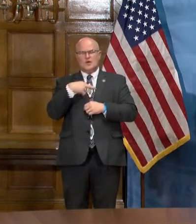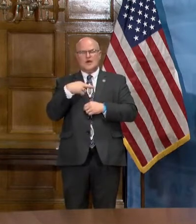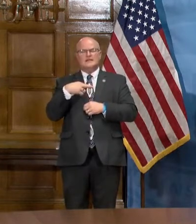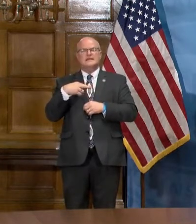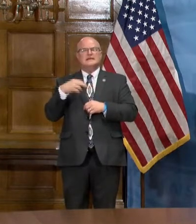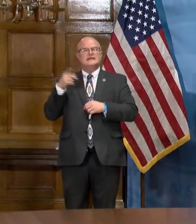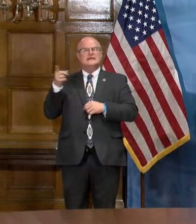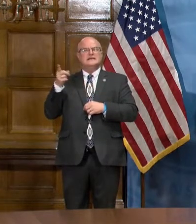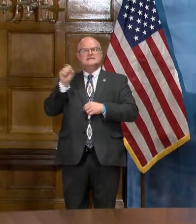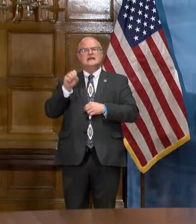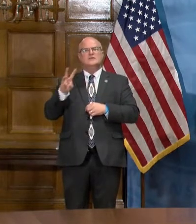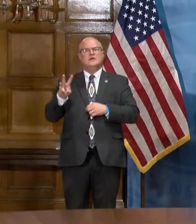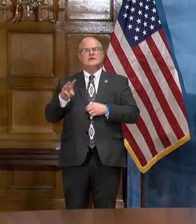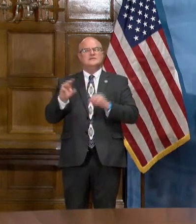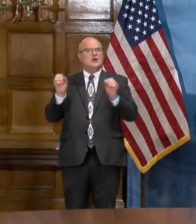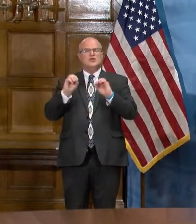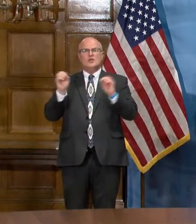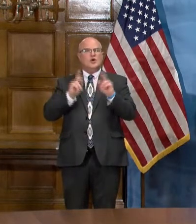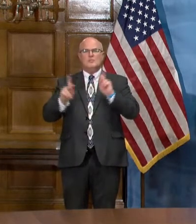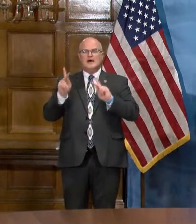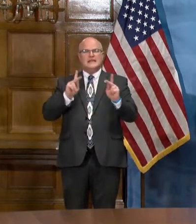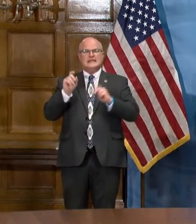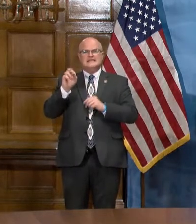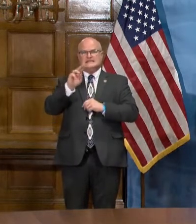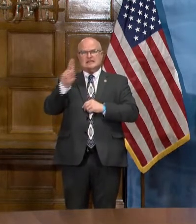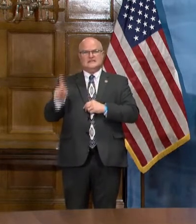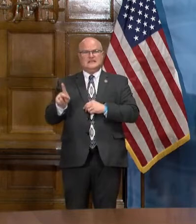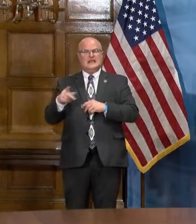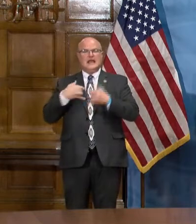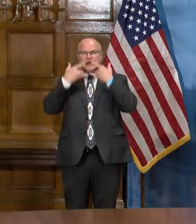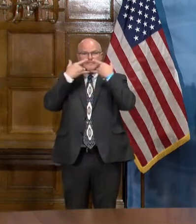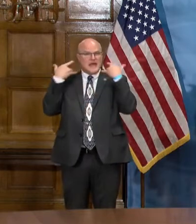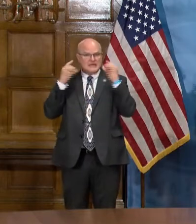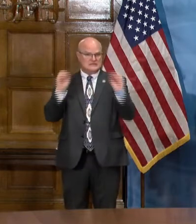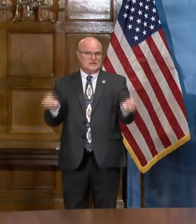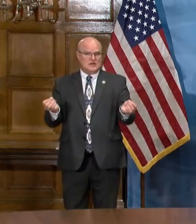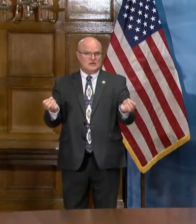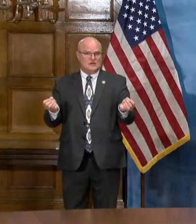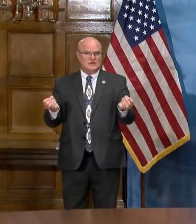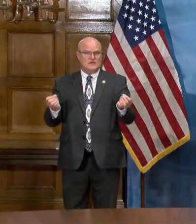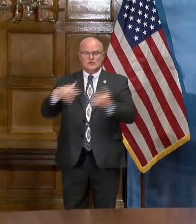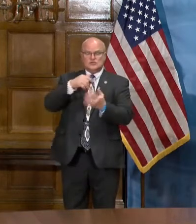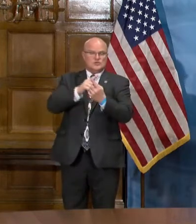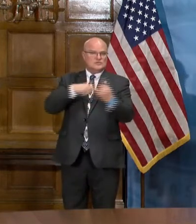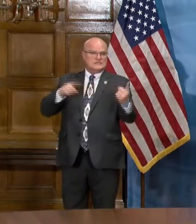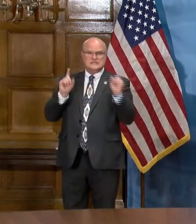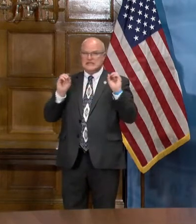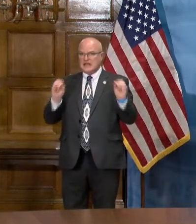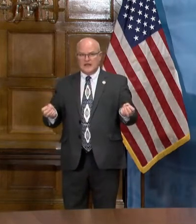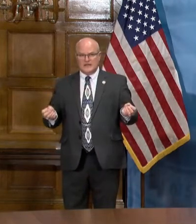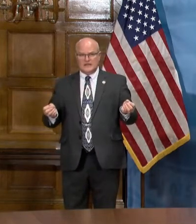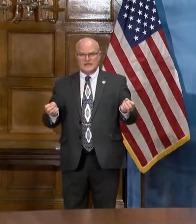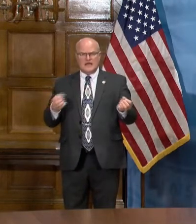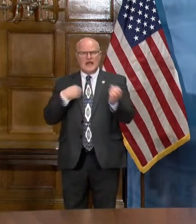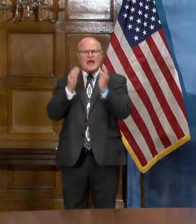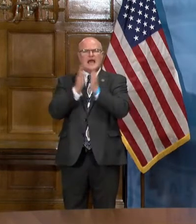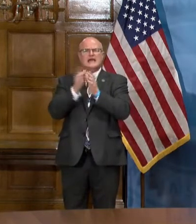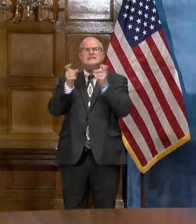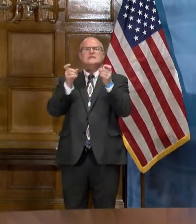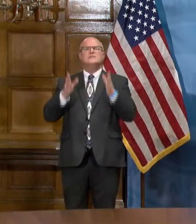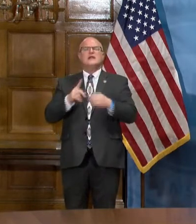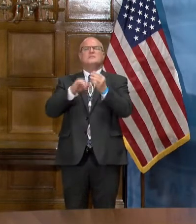this restaurant in Texarkana, Arkansas were wearing masks. No social distancing. I asked a